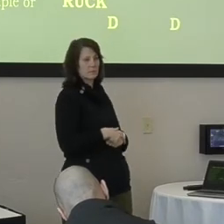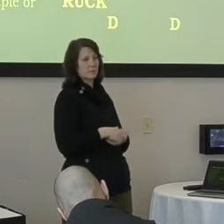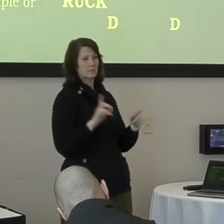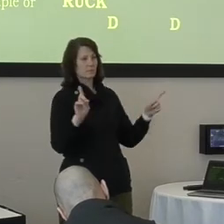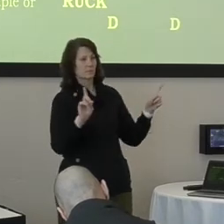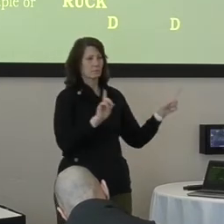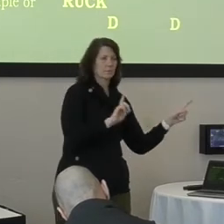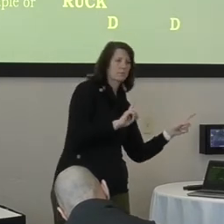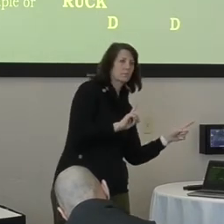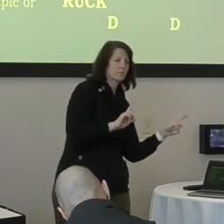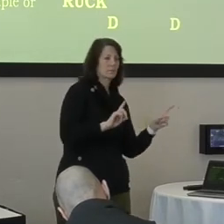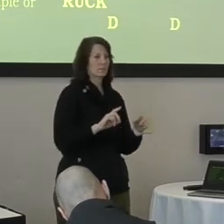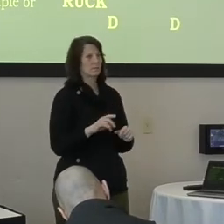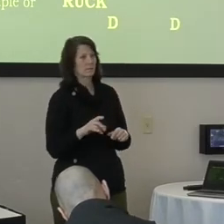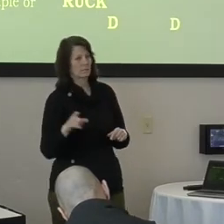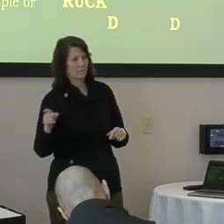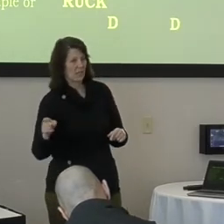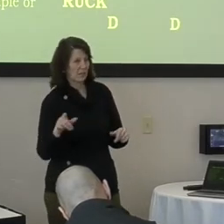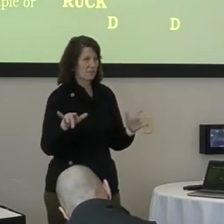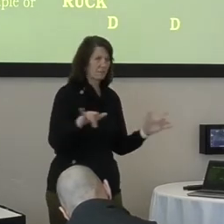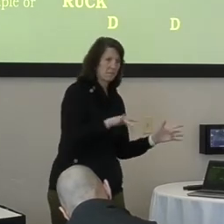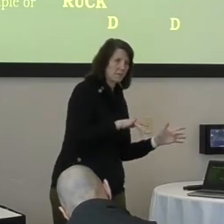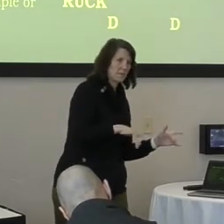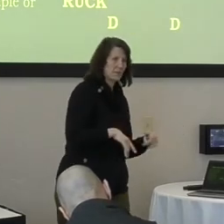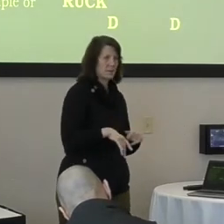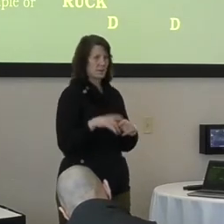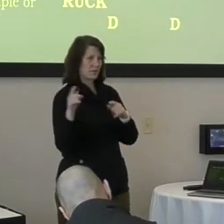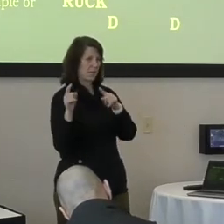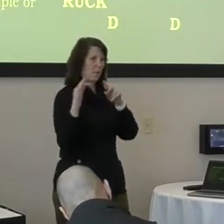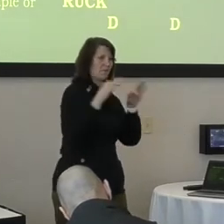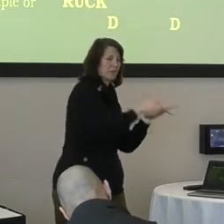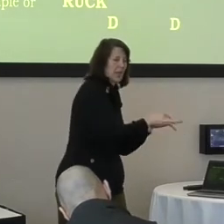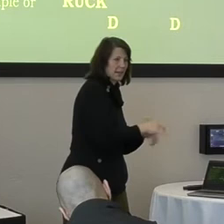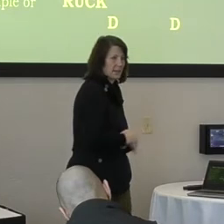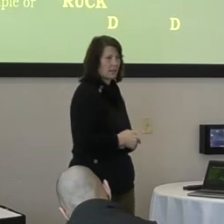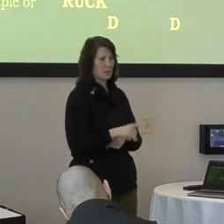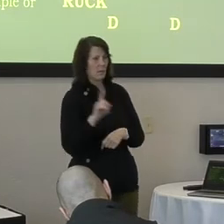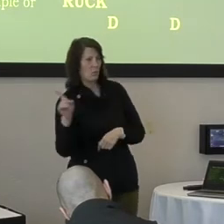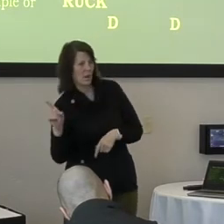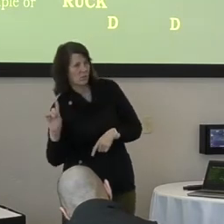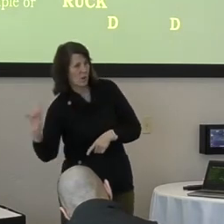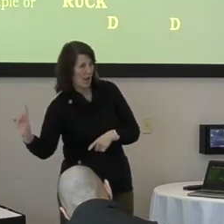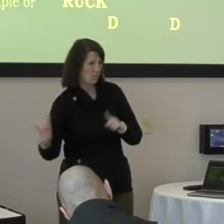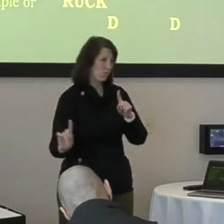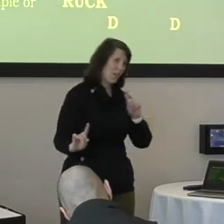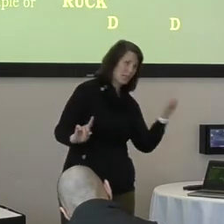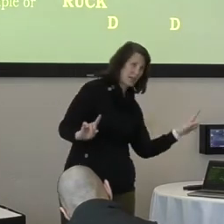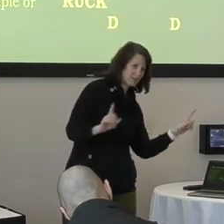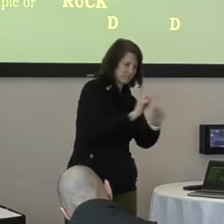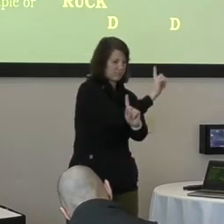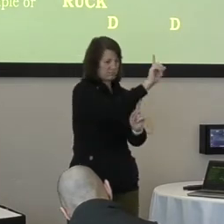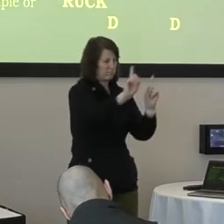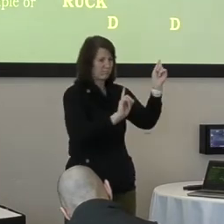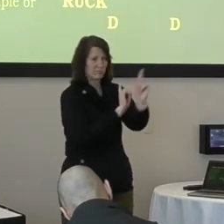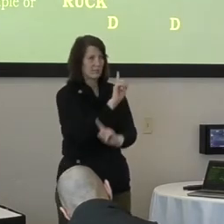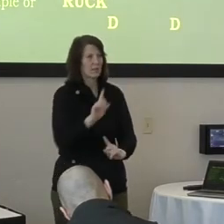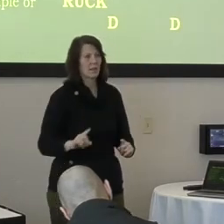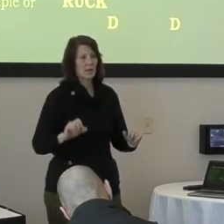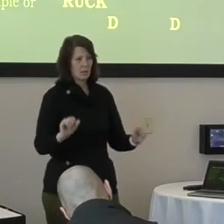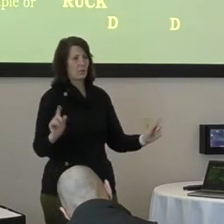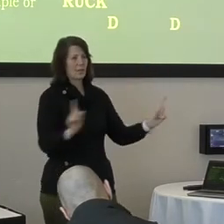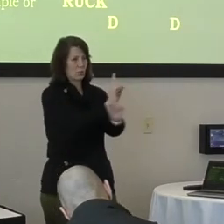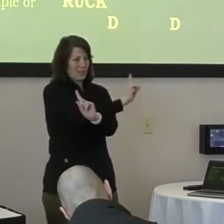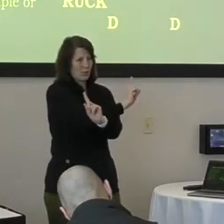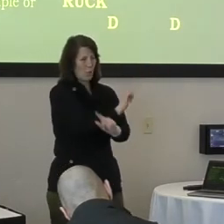Either direction. They can both flood a space. They can both flood inside. One can go right, one can go left, one can go there. You can